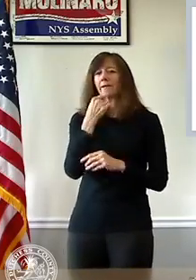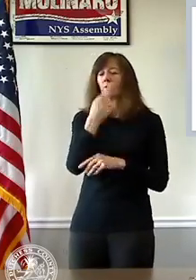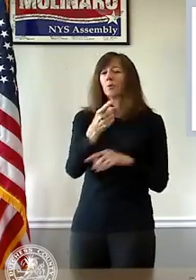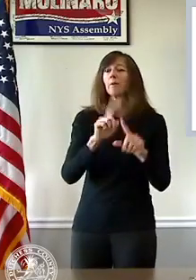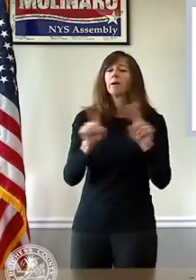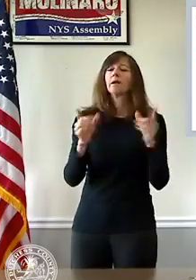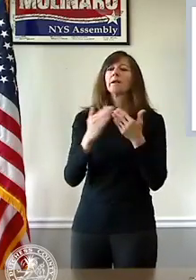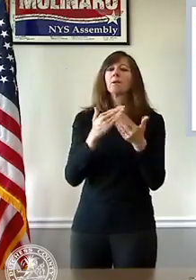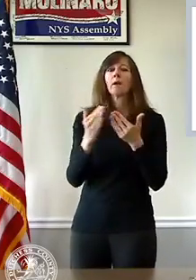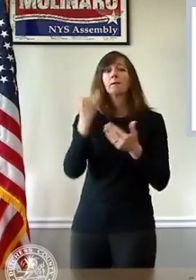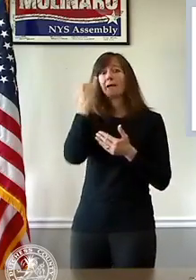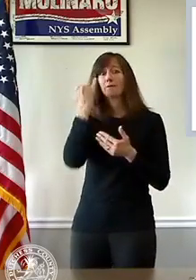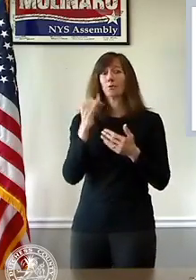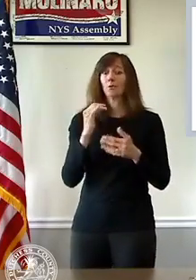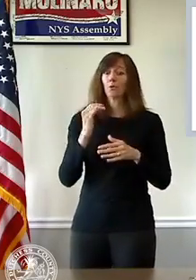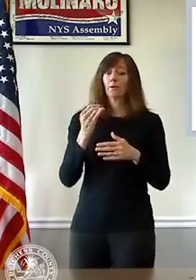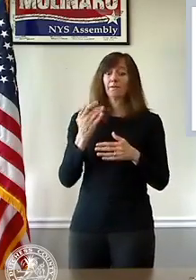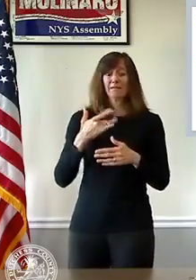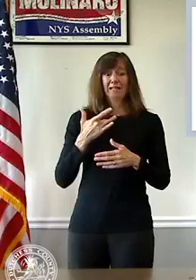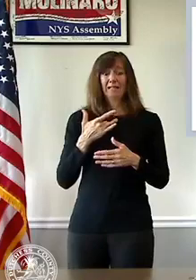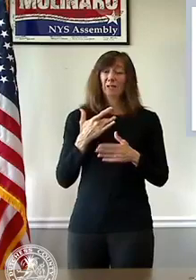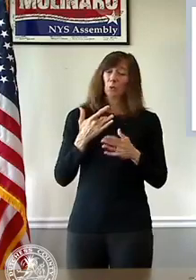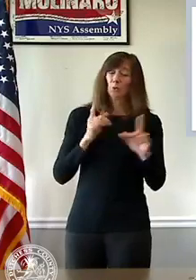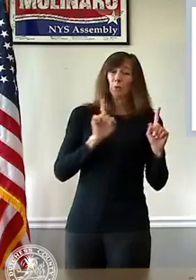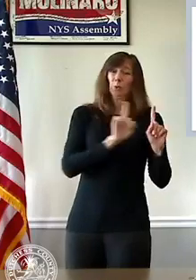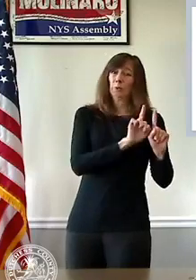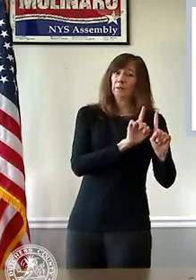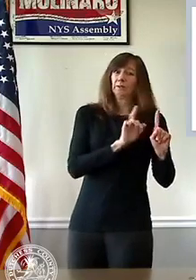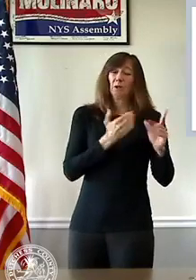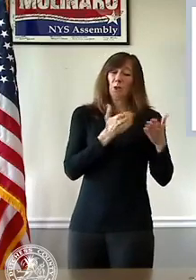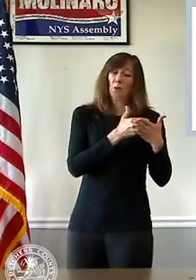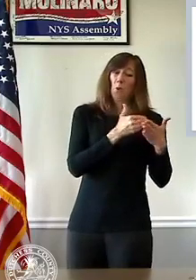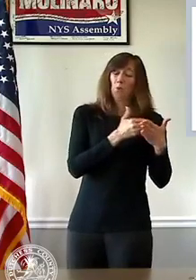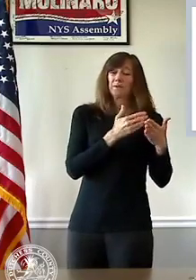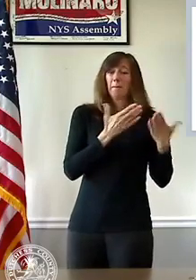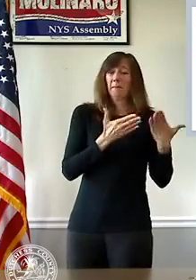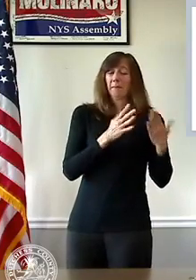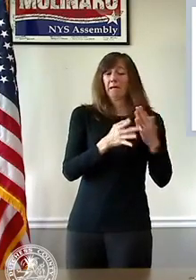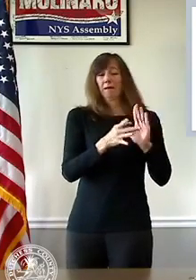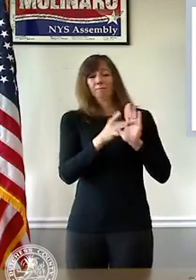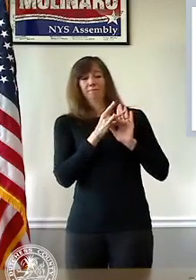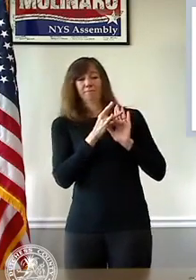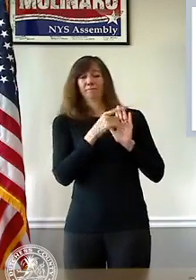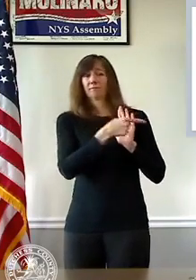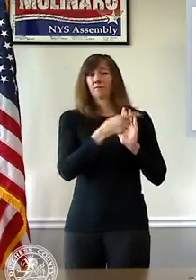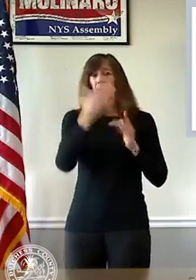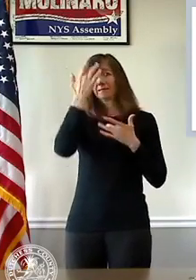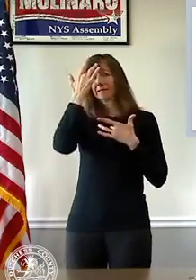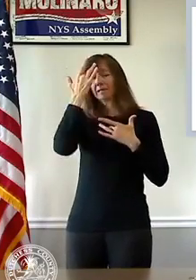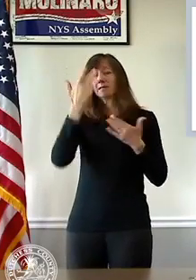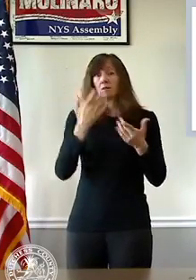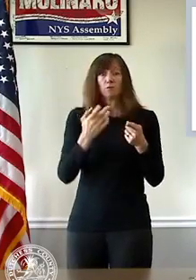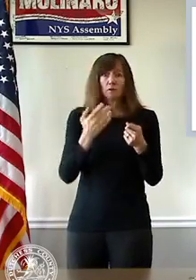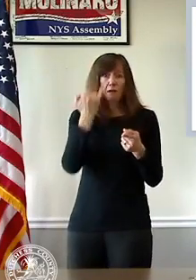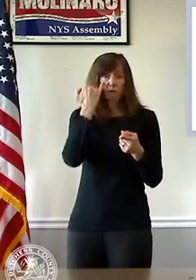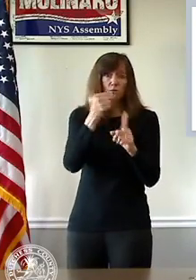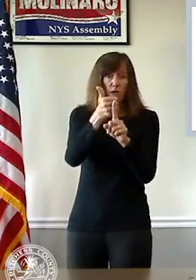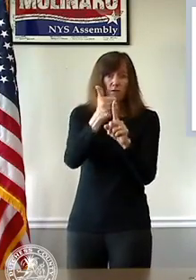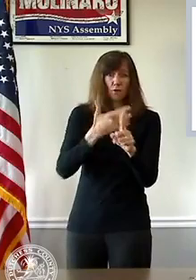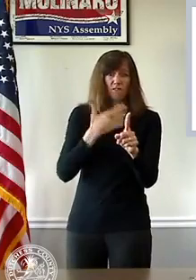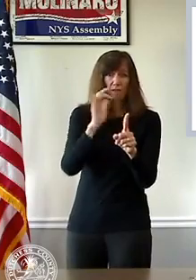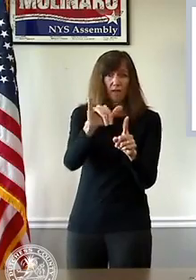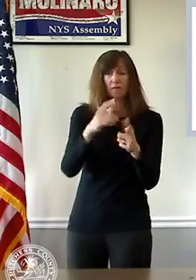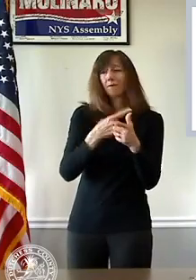you're in a climate where you think you may have come into contact with somebody who has contracted the disease, you should go get tested. That is appropriate.